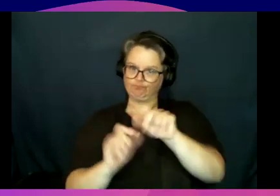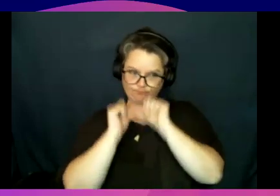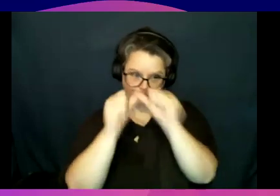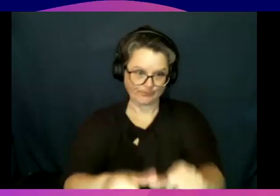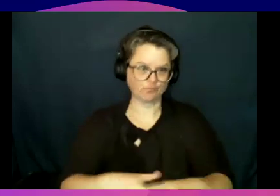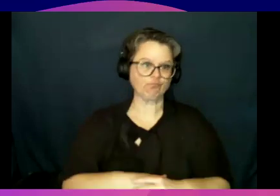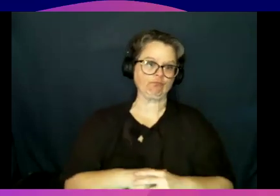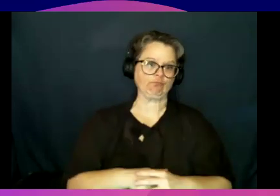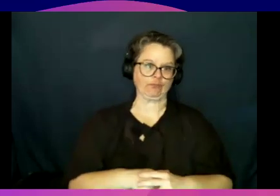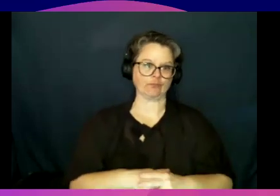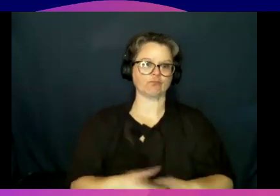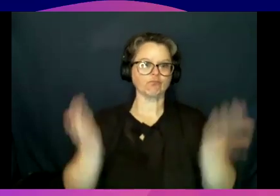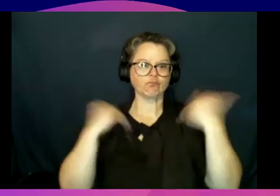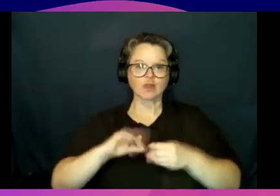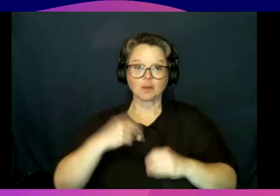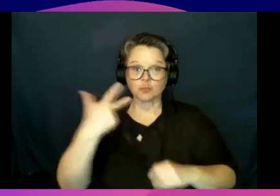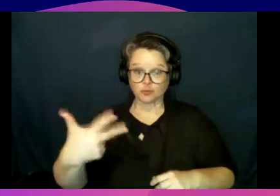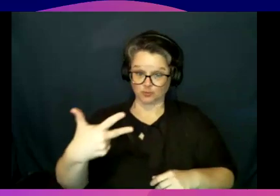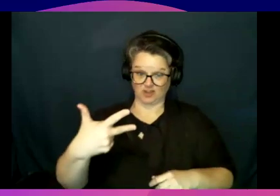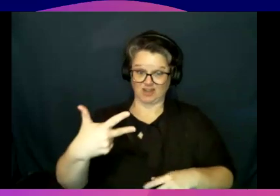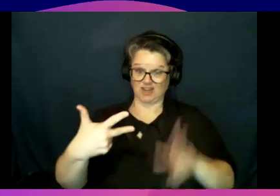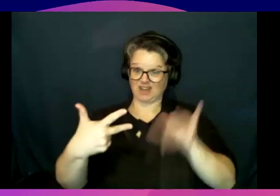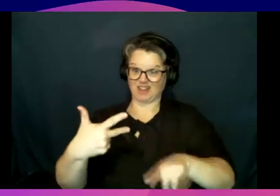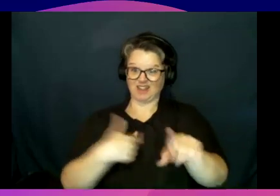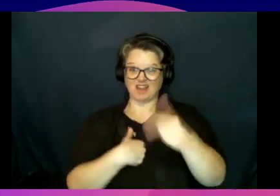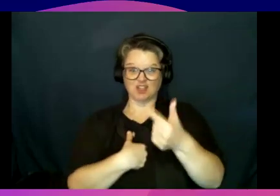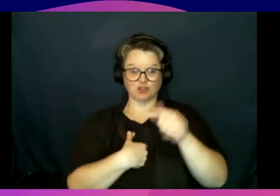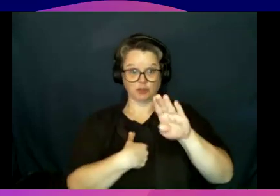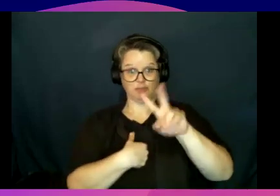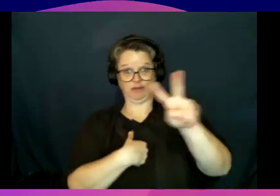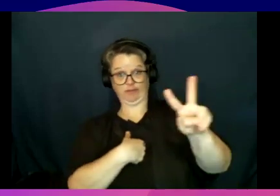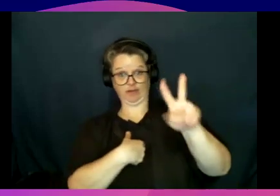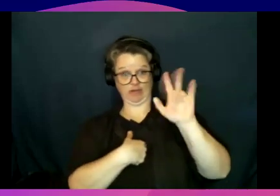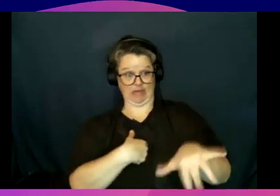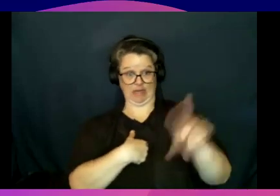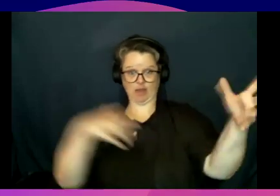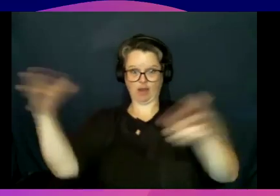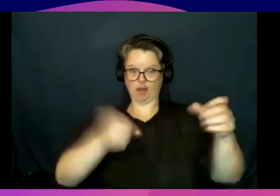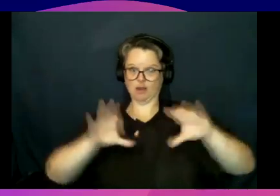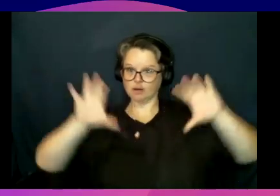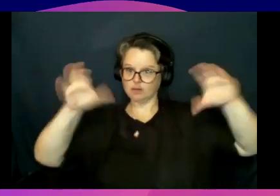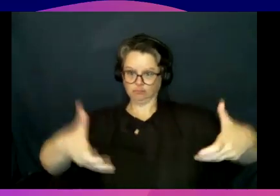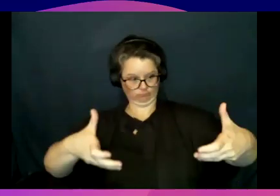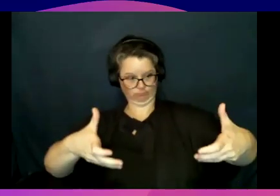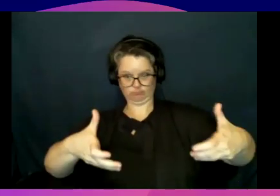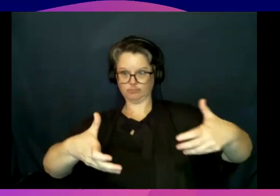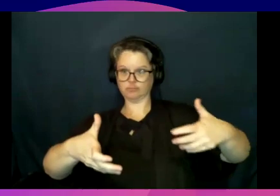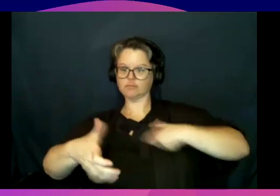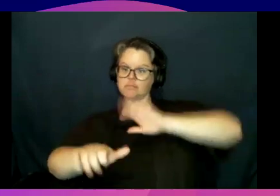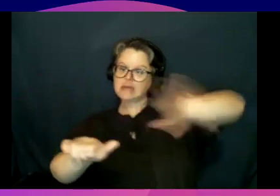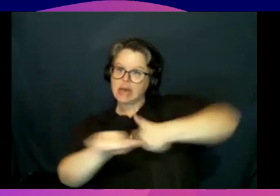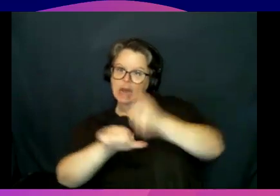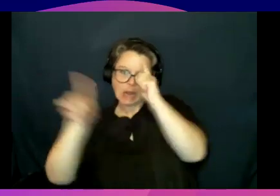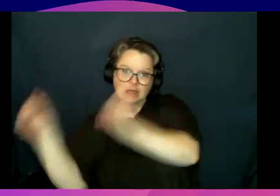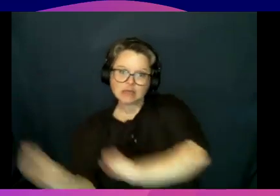fair wages, professional and leadership development, equity and diversity, all of these things that many GBV